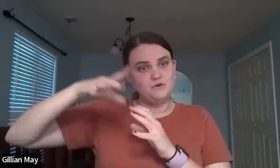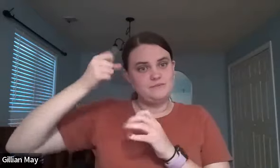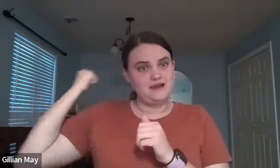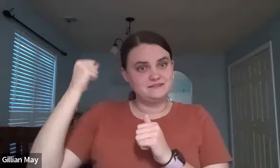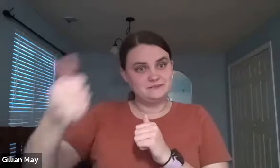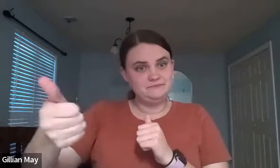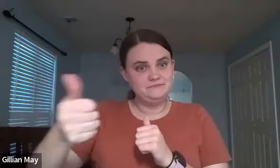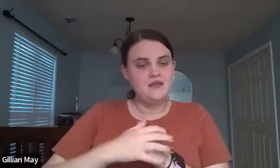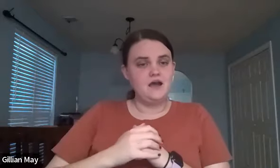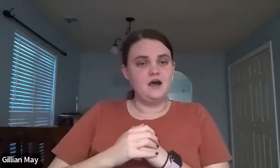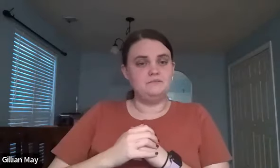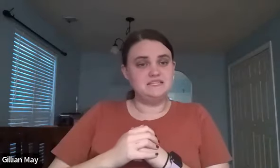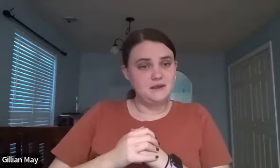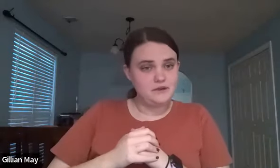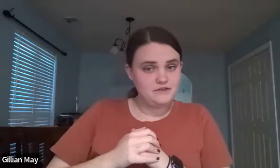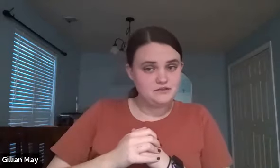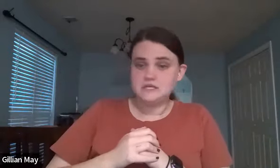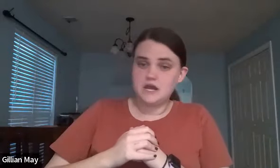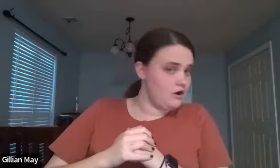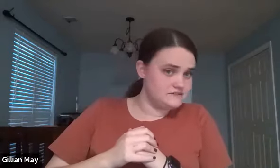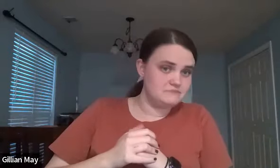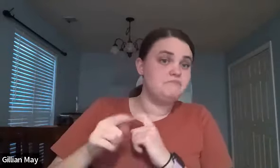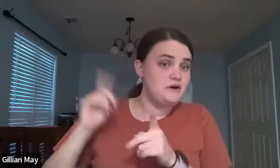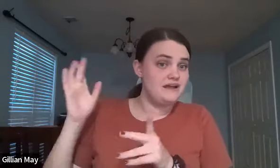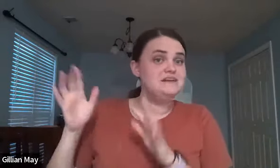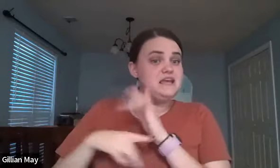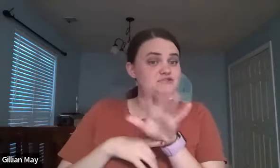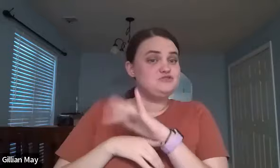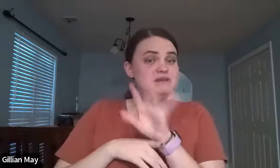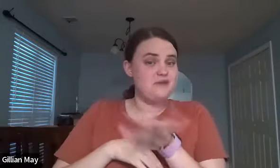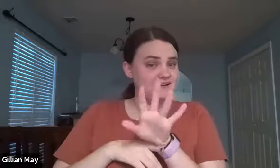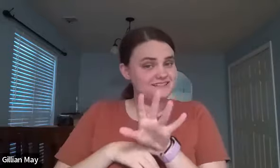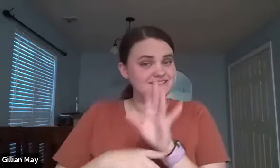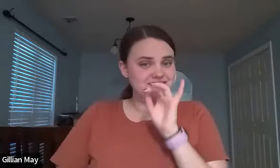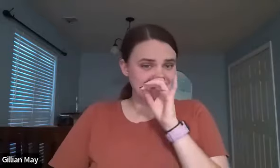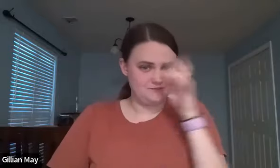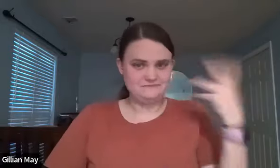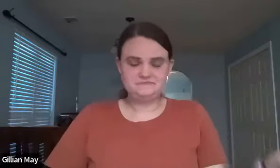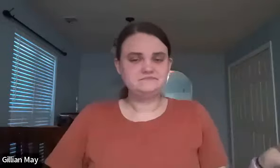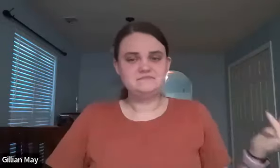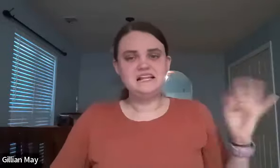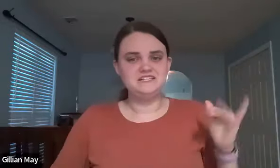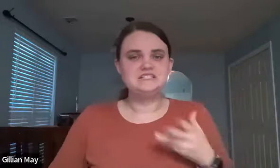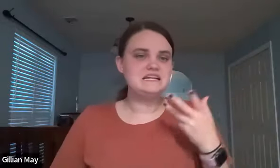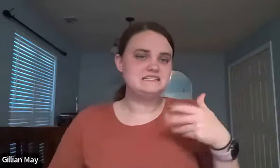we pass them. Did I win those? Not often, but it was a great practice. So just a nice